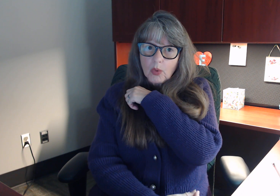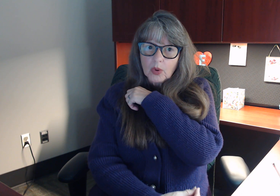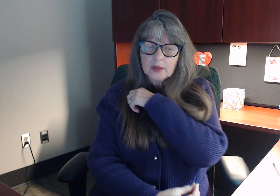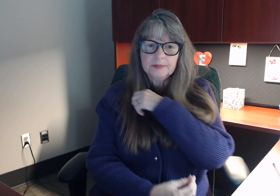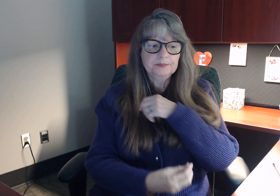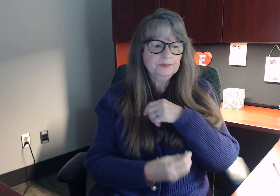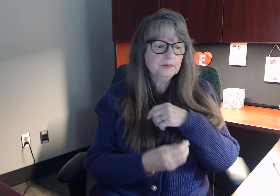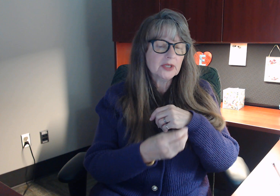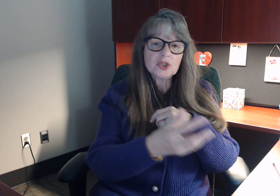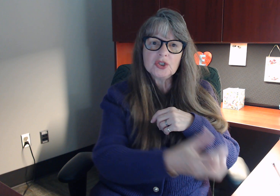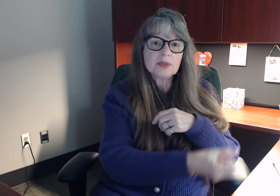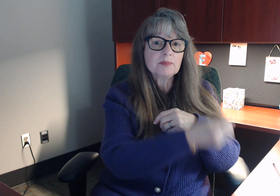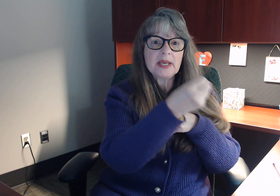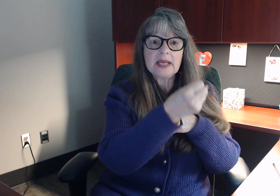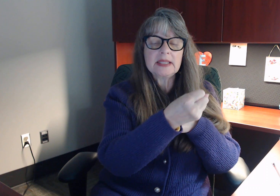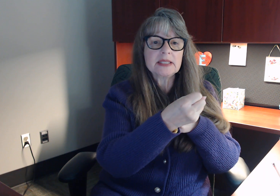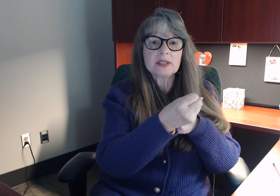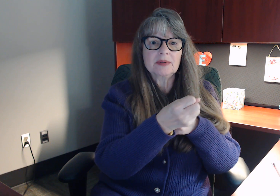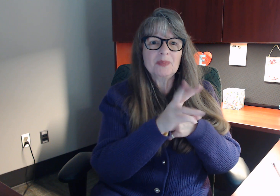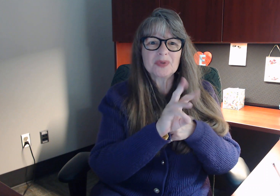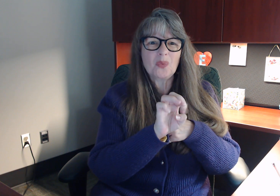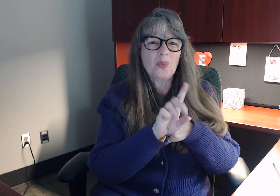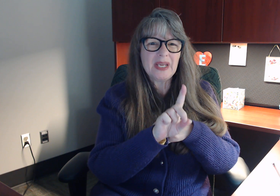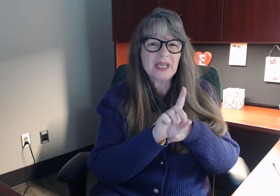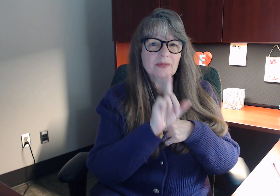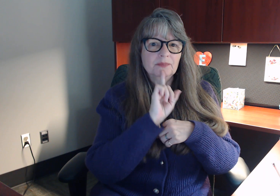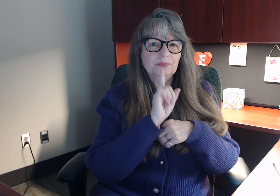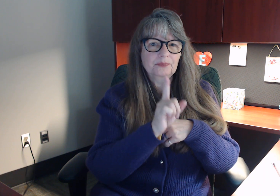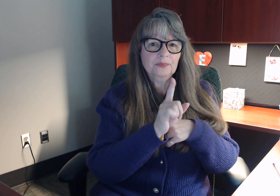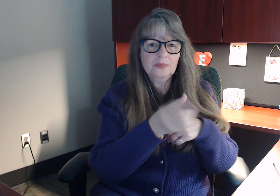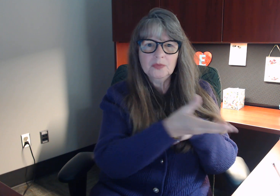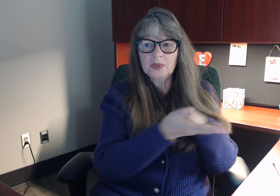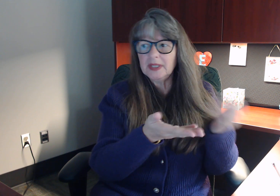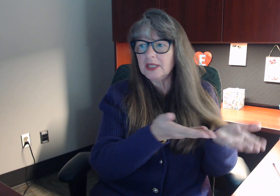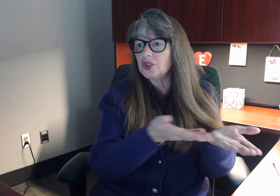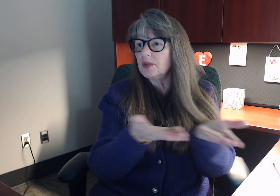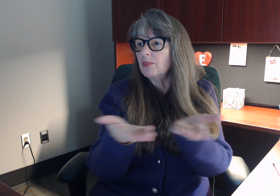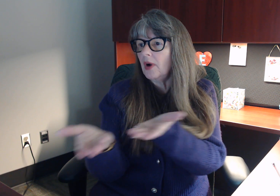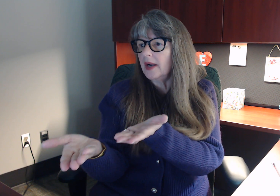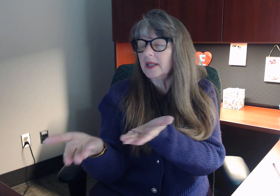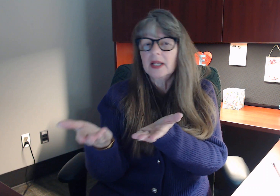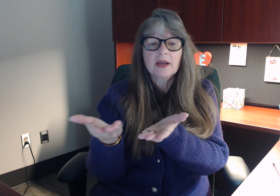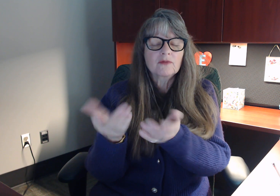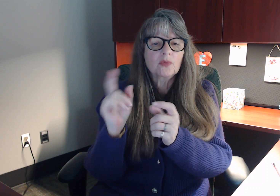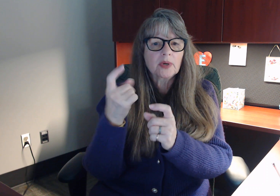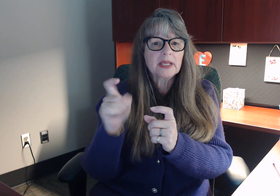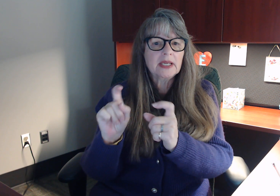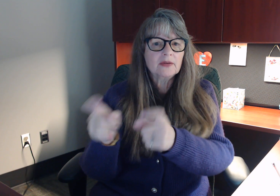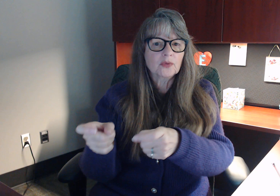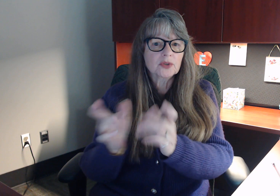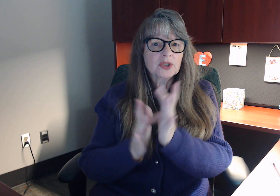poor, and she just picked this. It was a weed, really, and she brought it for a gift for